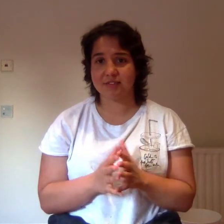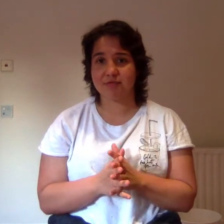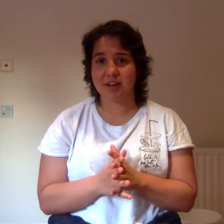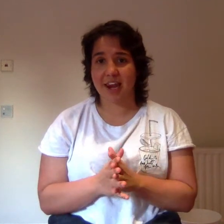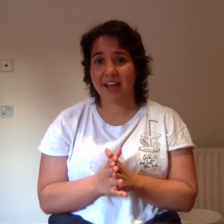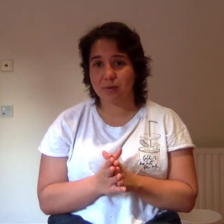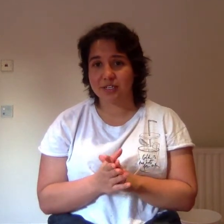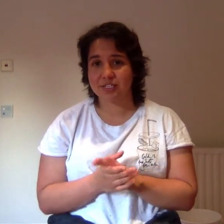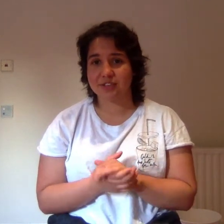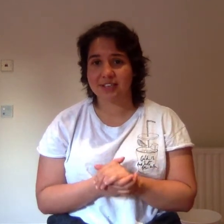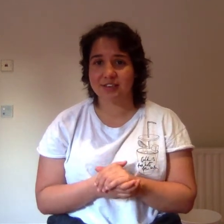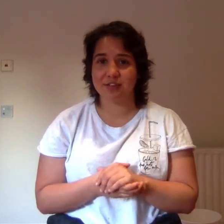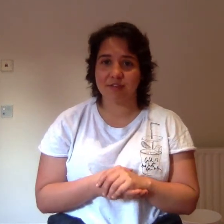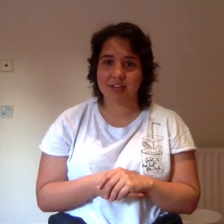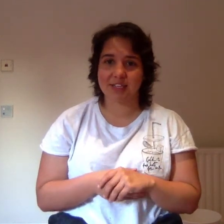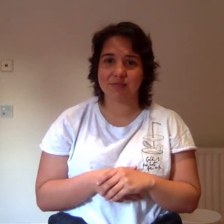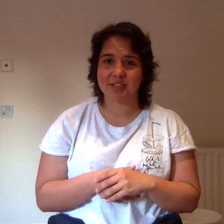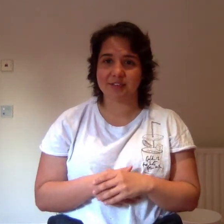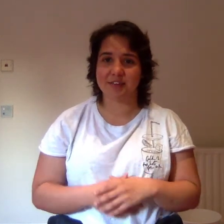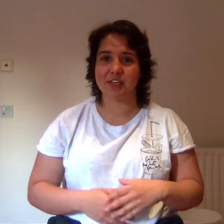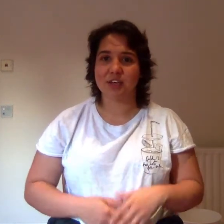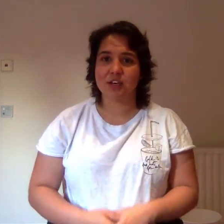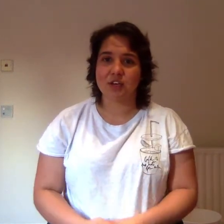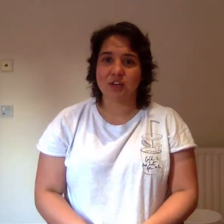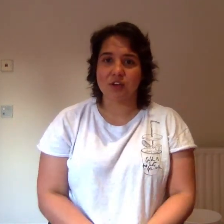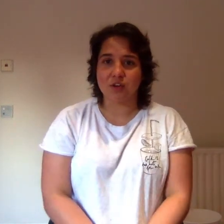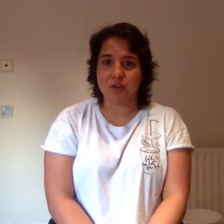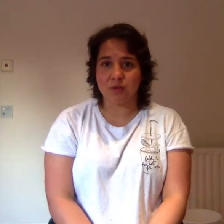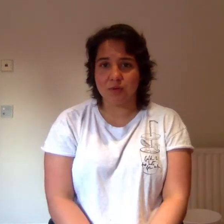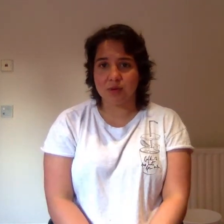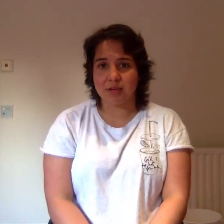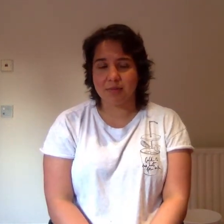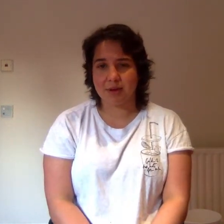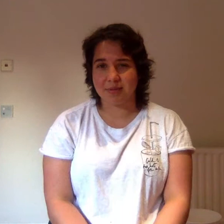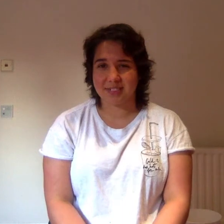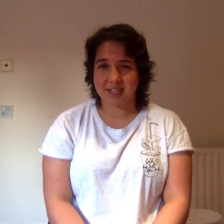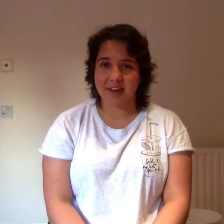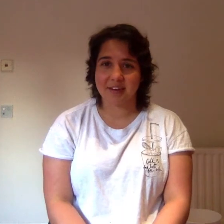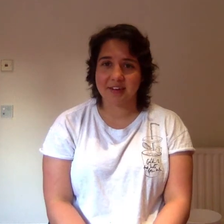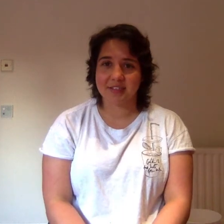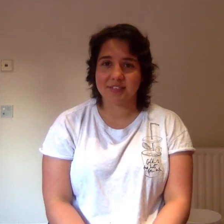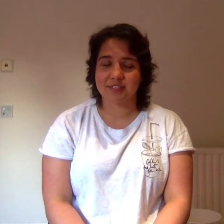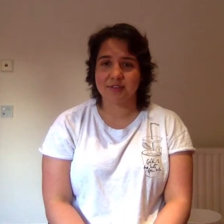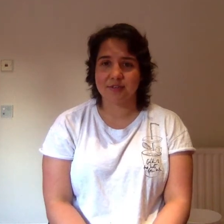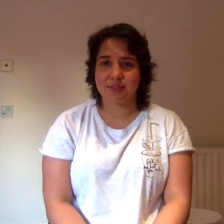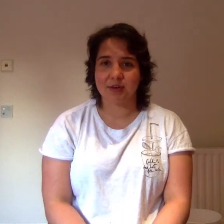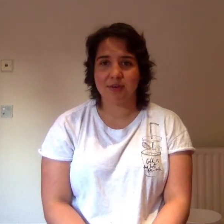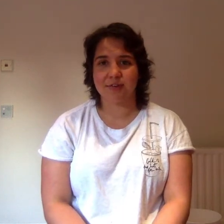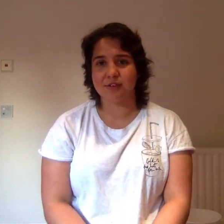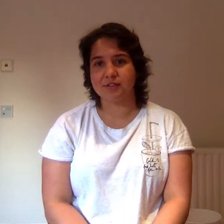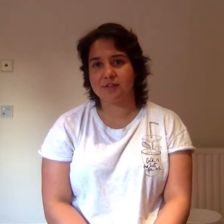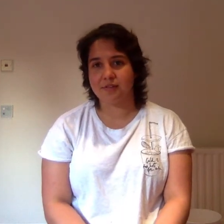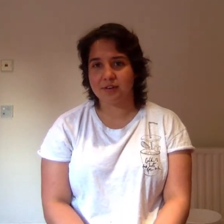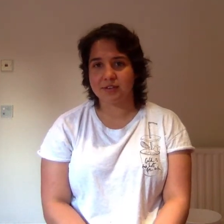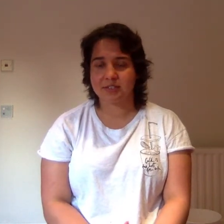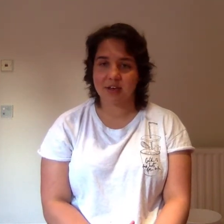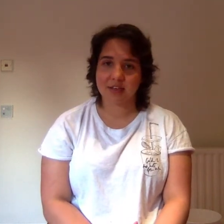a language in 2003, it's relatively new in becoming standardised, so there are quite a few different